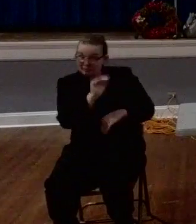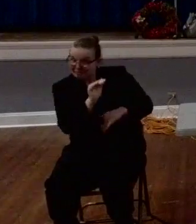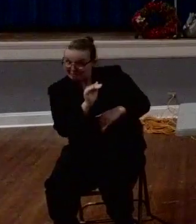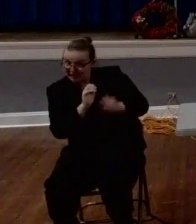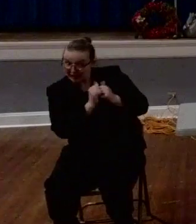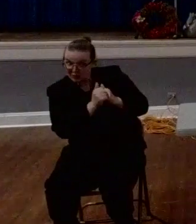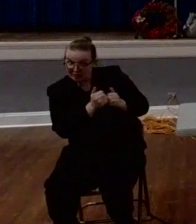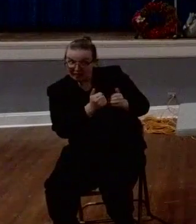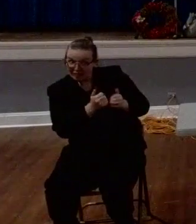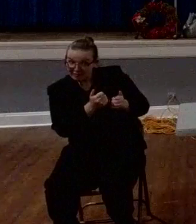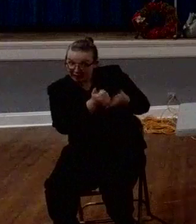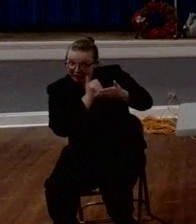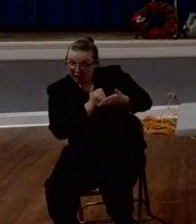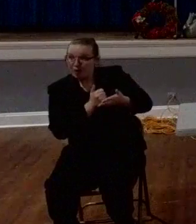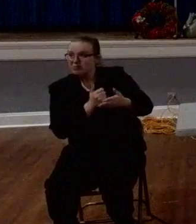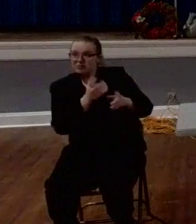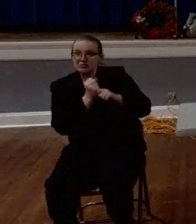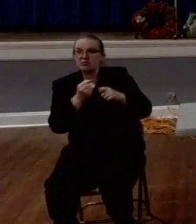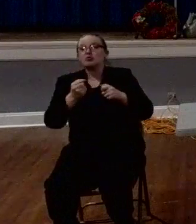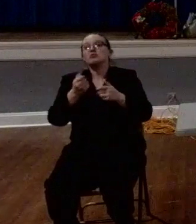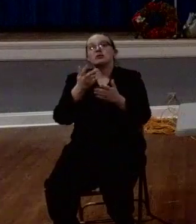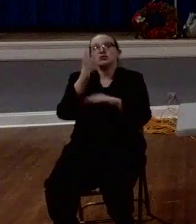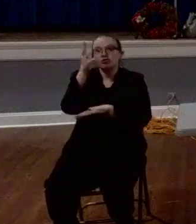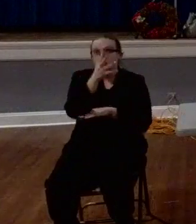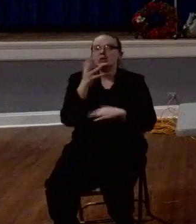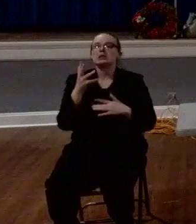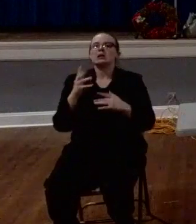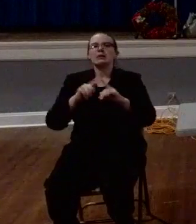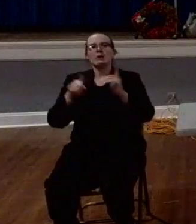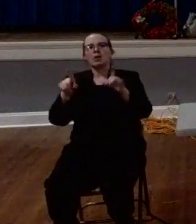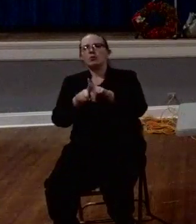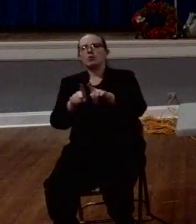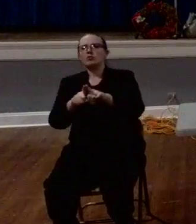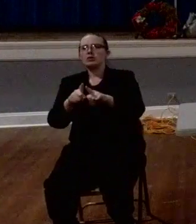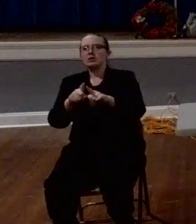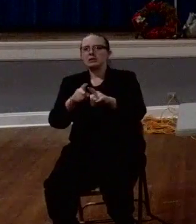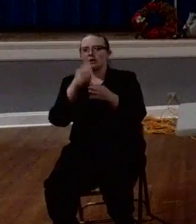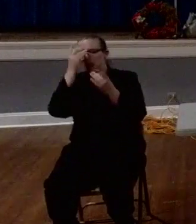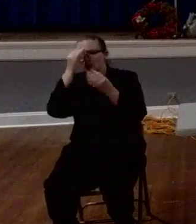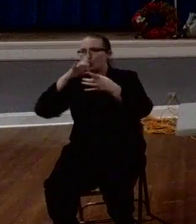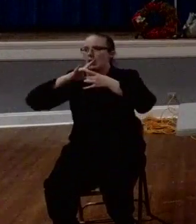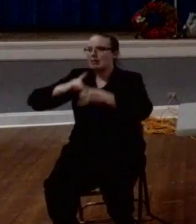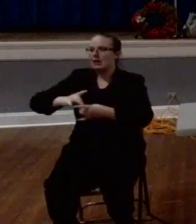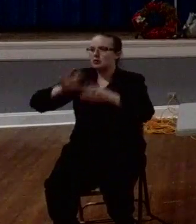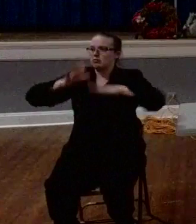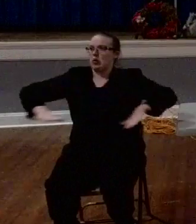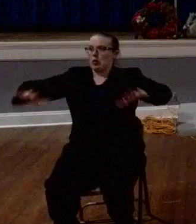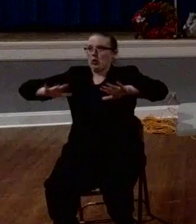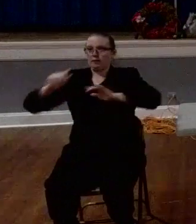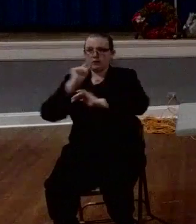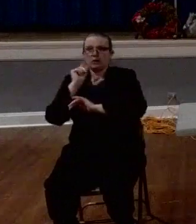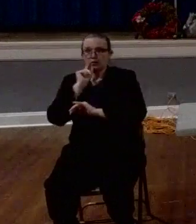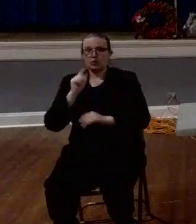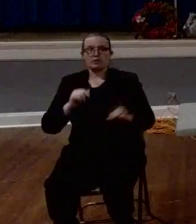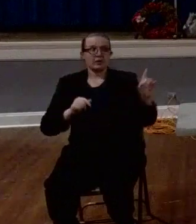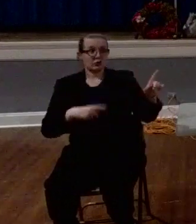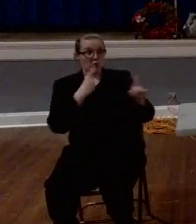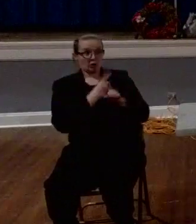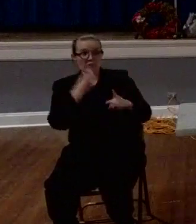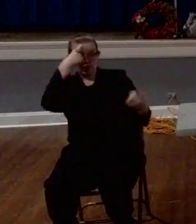getting trees, all these elements, but just to think again, in terms of citywide. Yes, ma'am. You're exactly right,